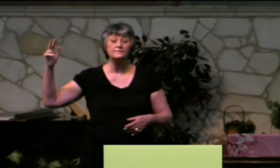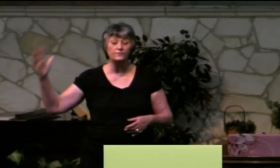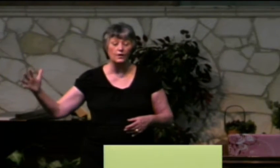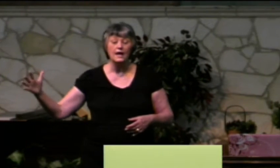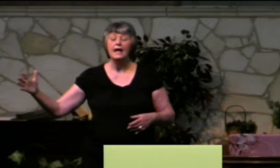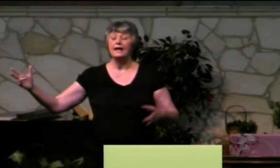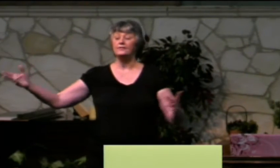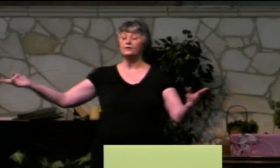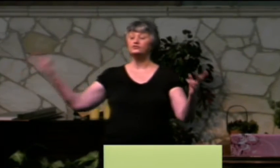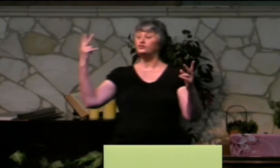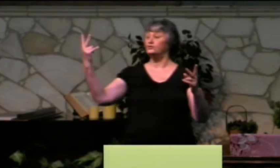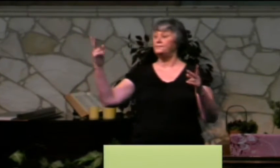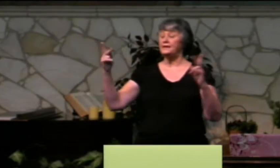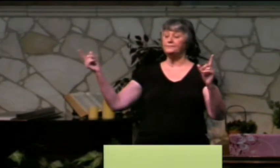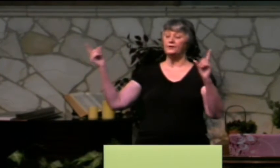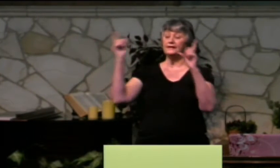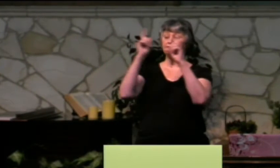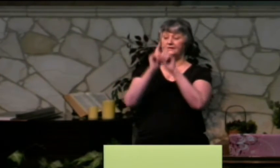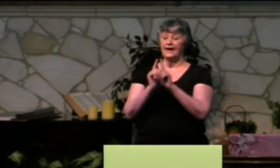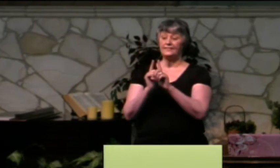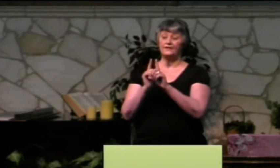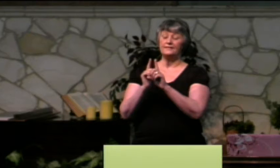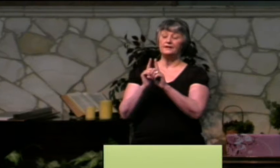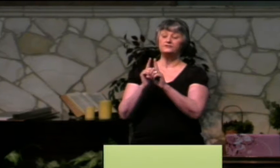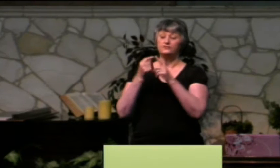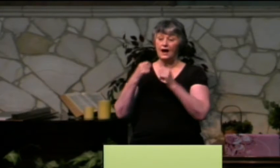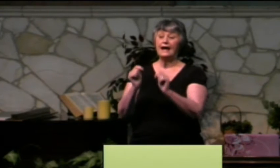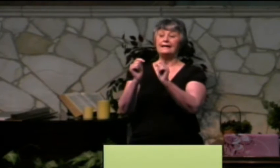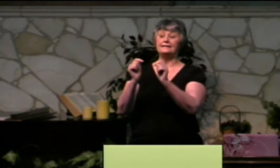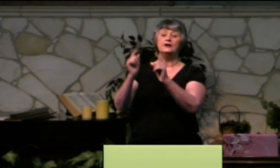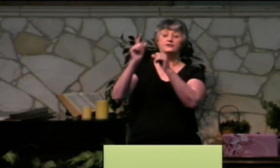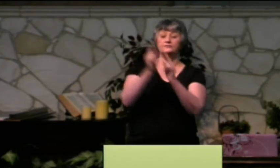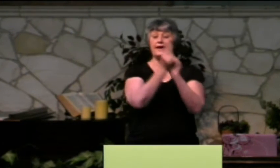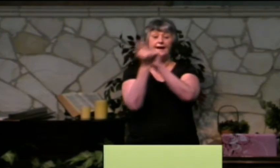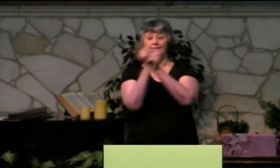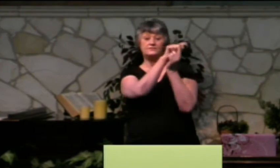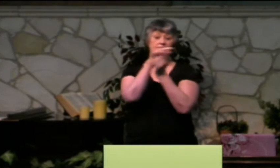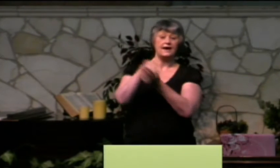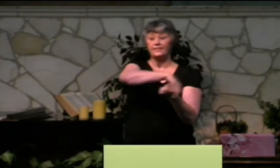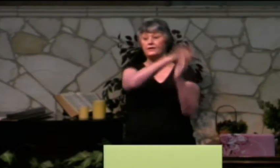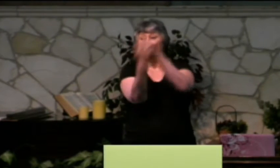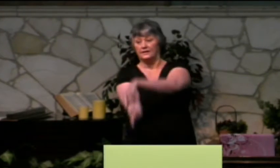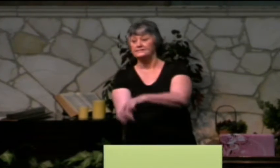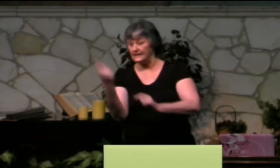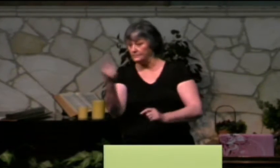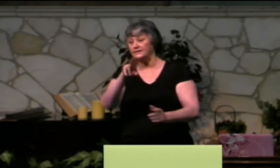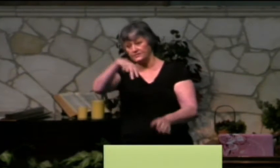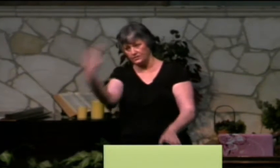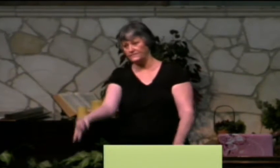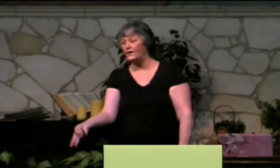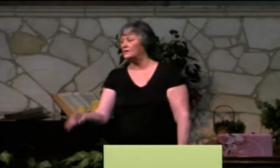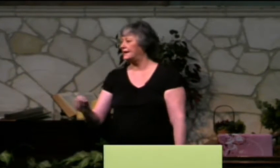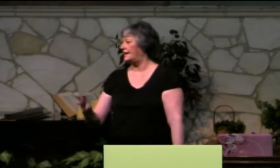1, 2, 3, 4, 1, 2, 3, 4, 1, 2, 3, 4, and those two people get together and they're trying to dance together, someone is going to fall down